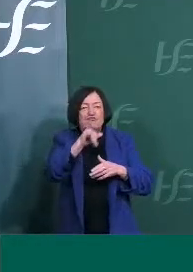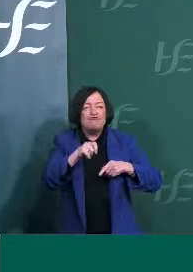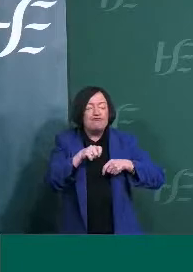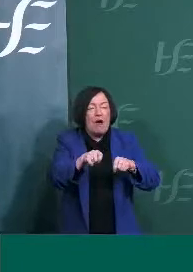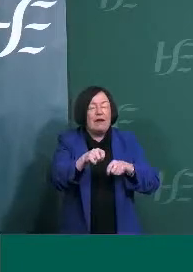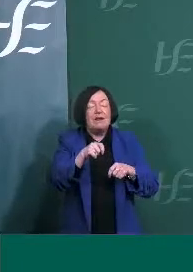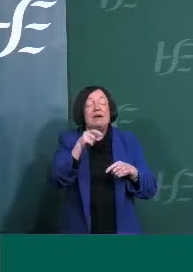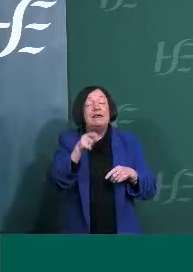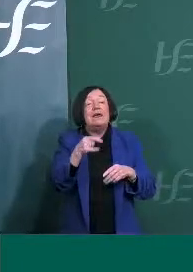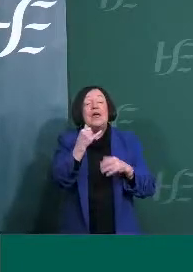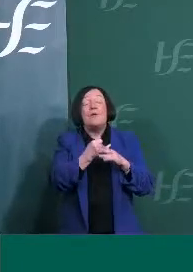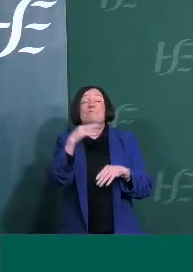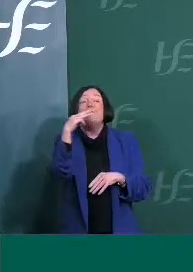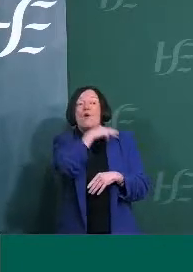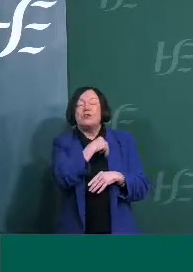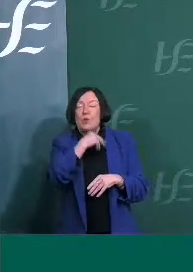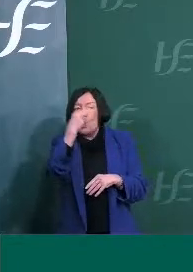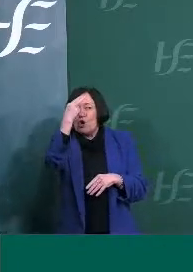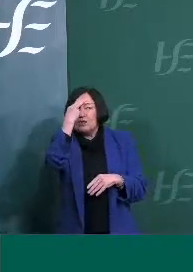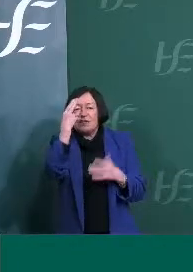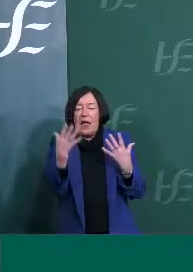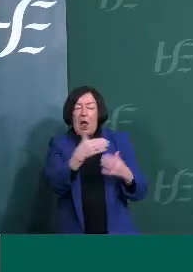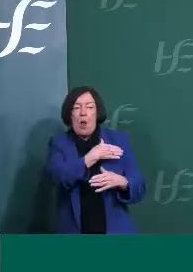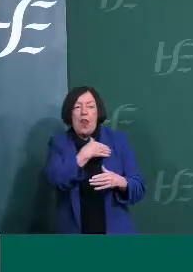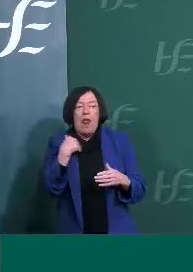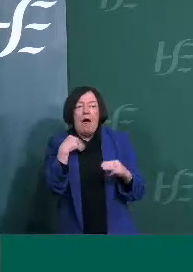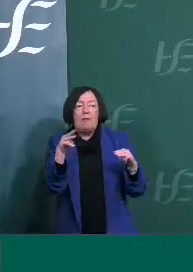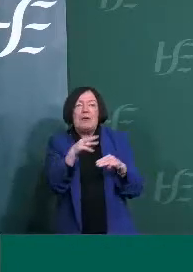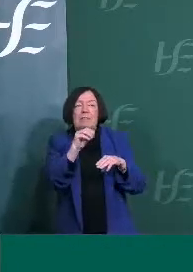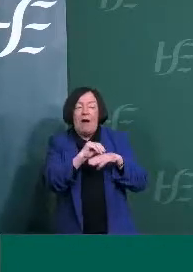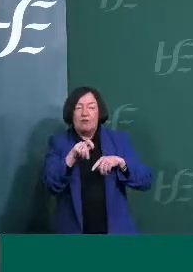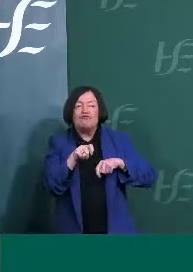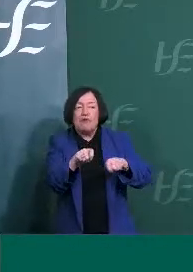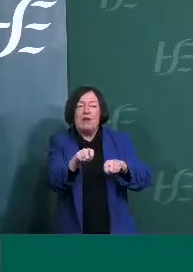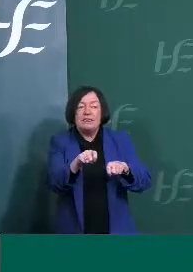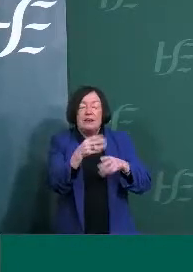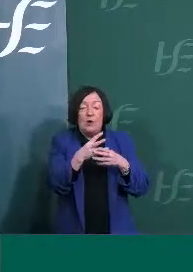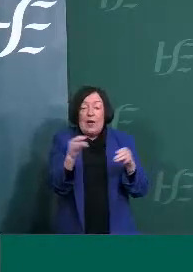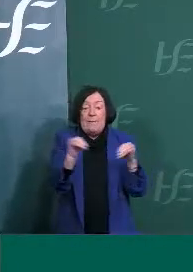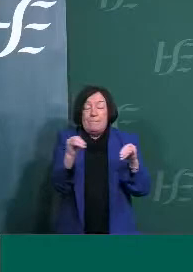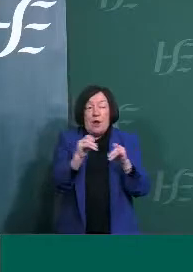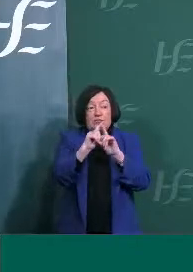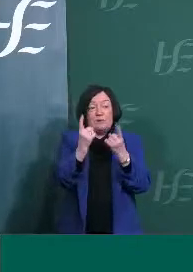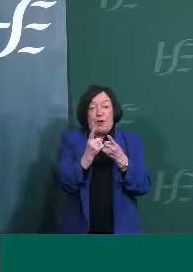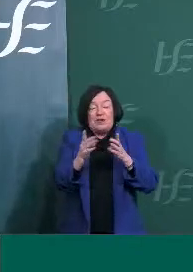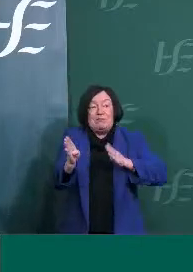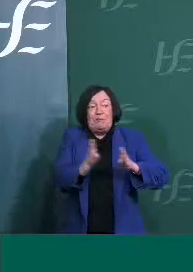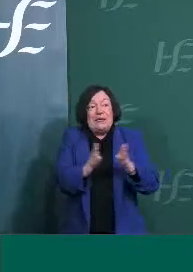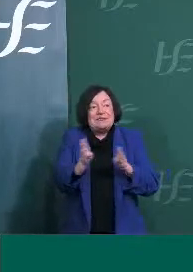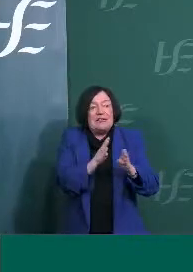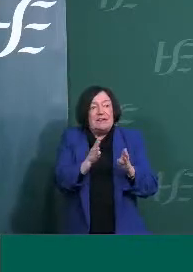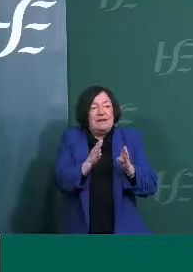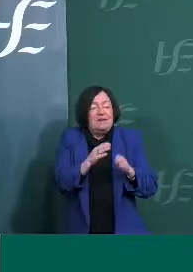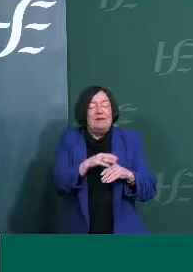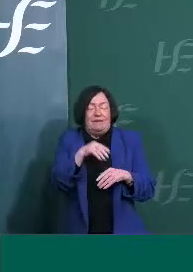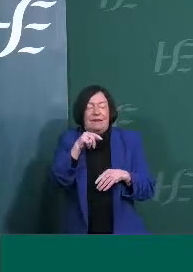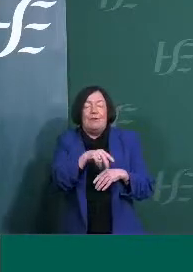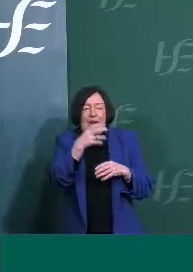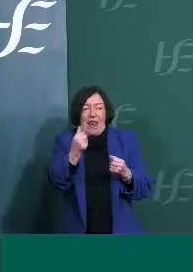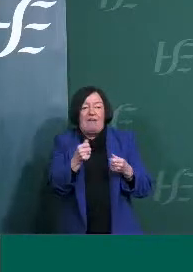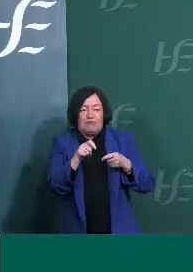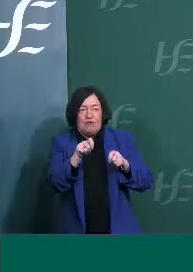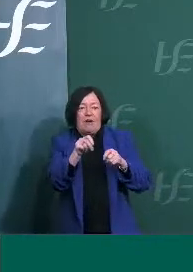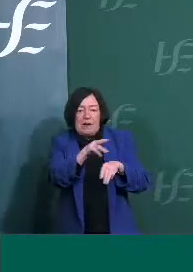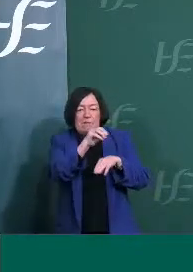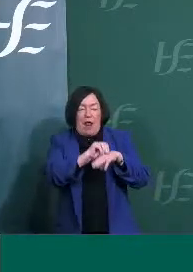most important thing for us is to understand how long people are on trolleys for. So when an emergency department is busy, it is inevitable that we will have trolleys and